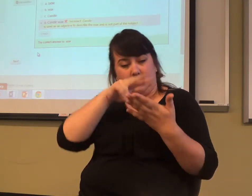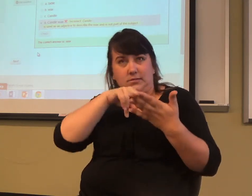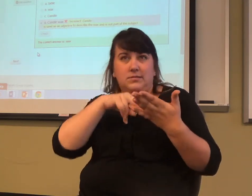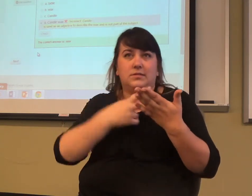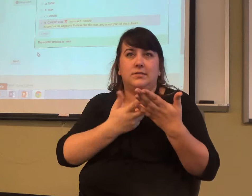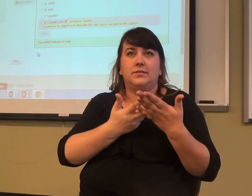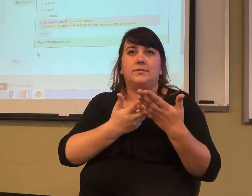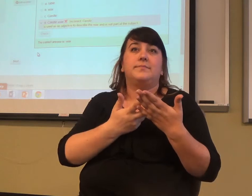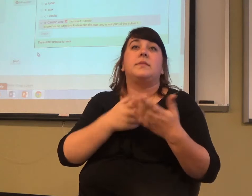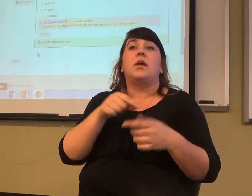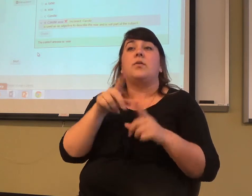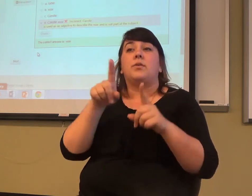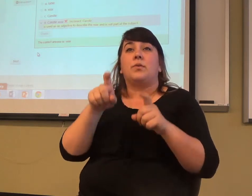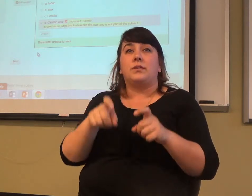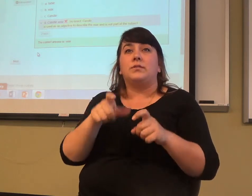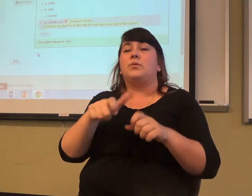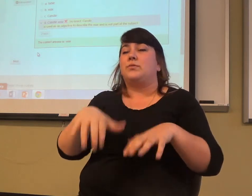as many times as it takes in order for you to get 80%.